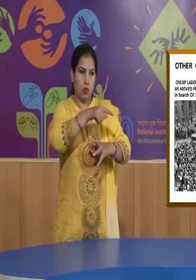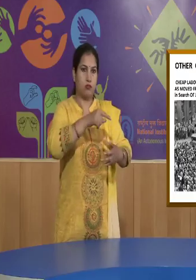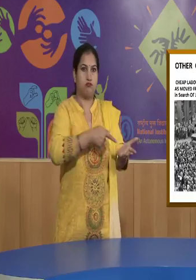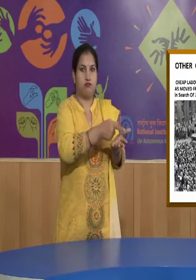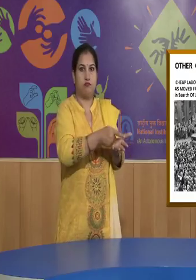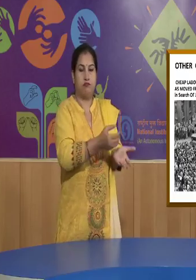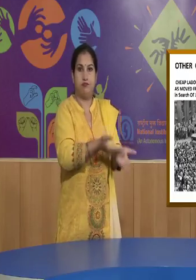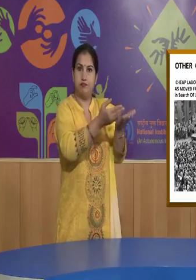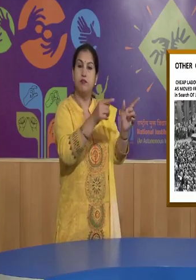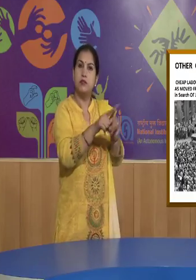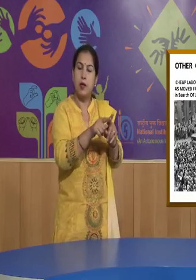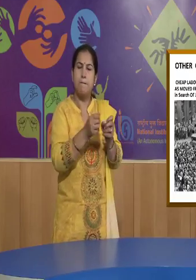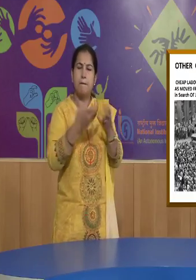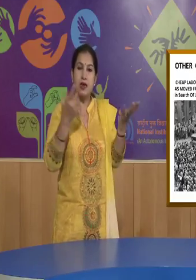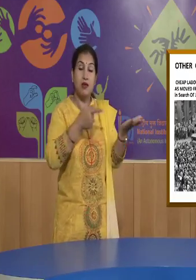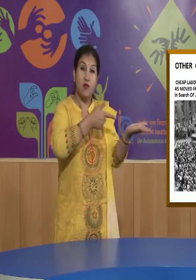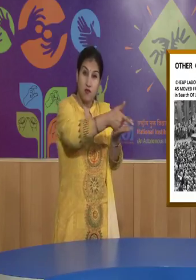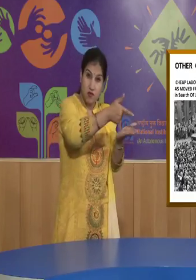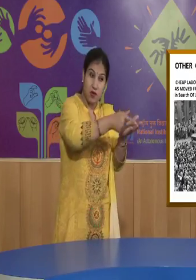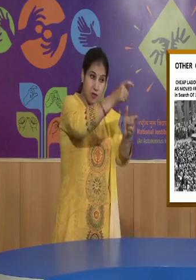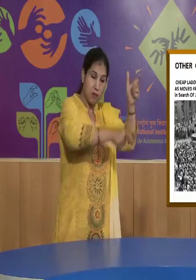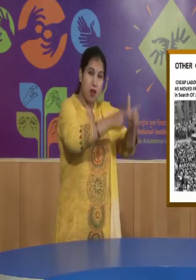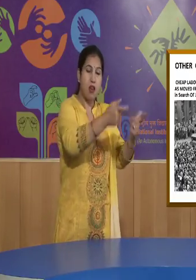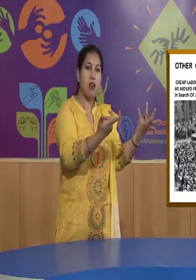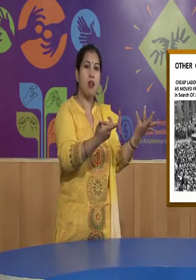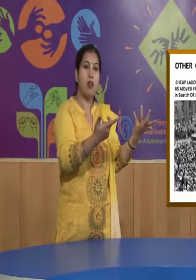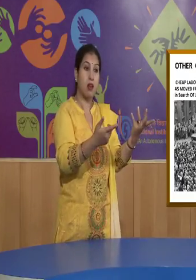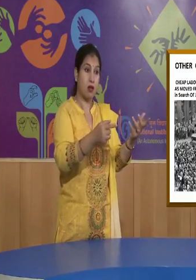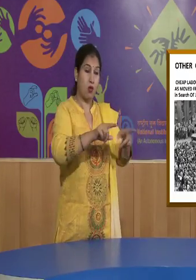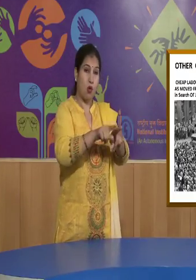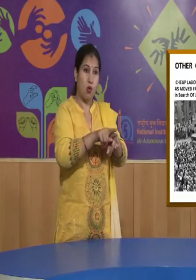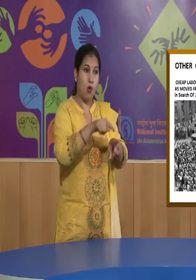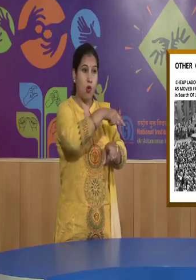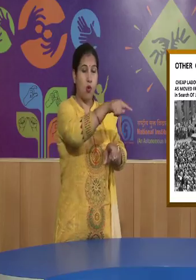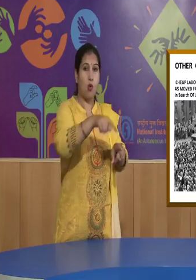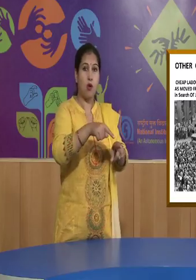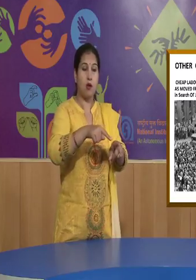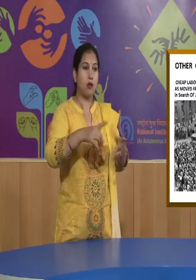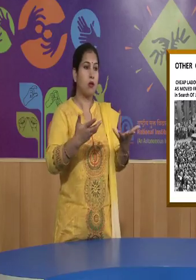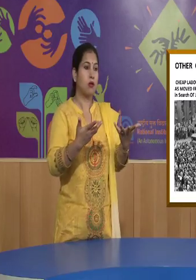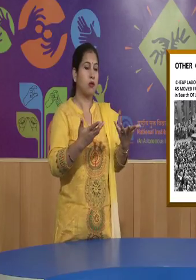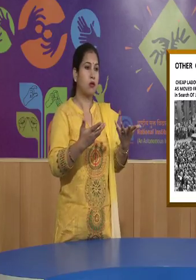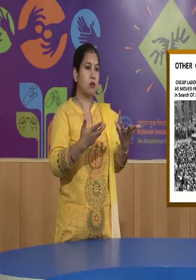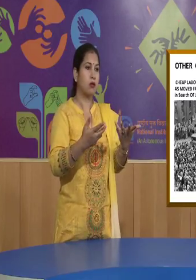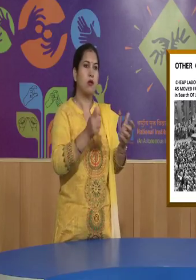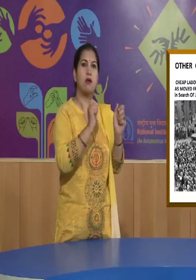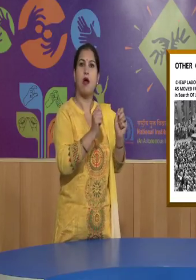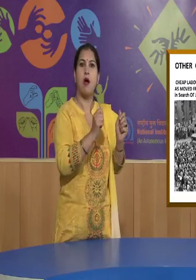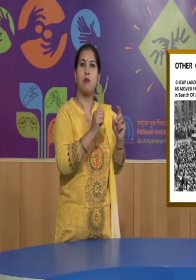Therefore, many farmers had no work to do. So, they migrated to cities